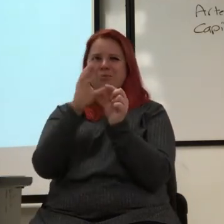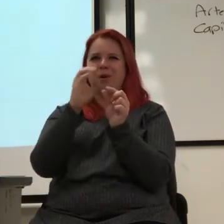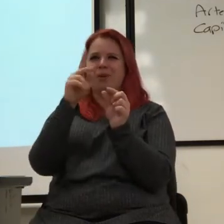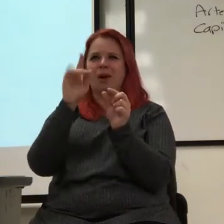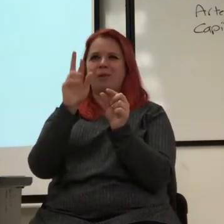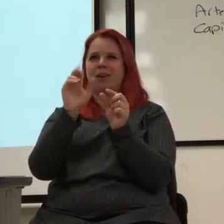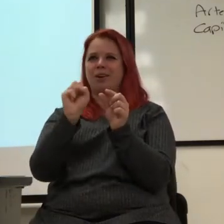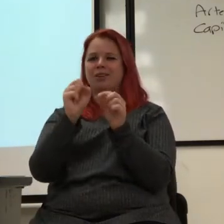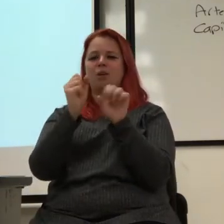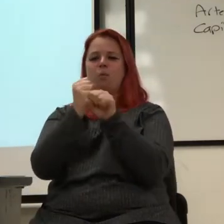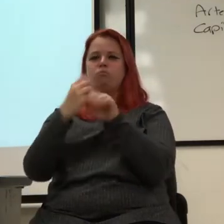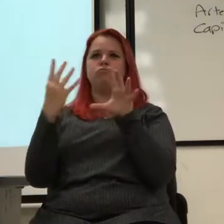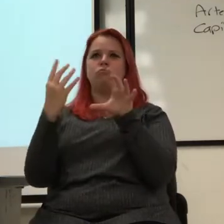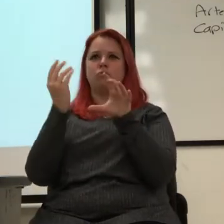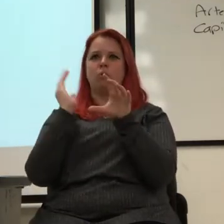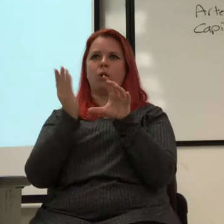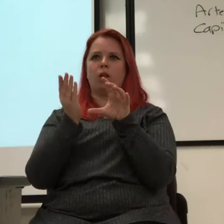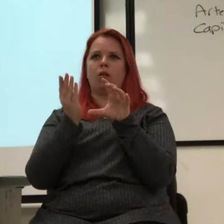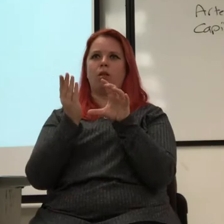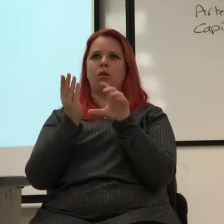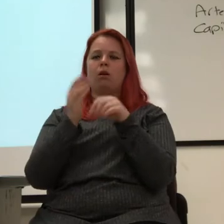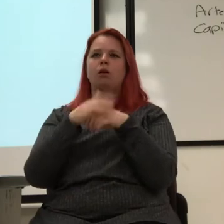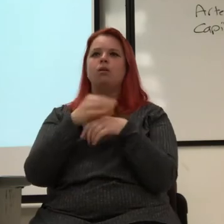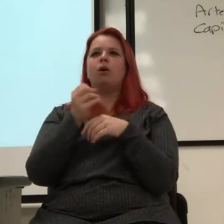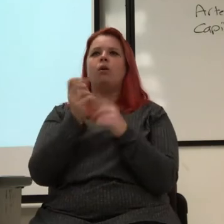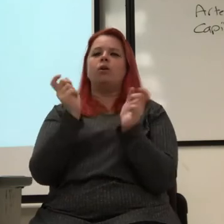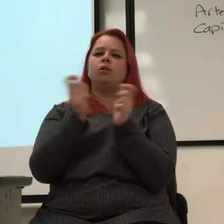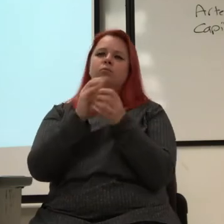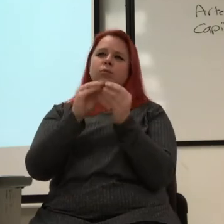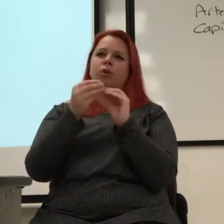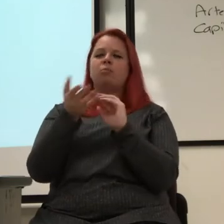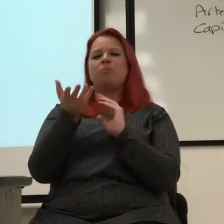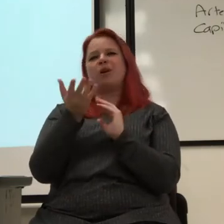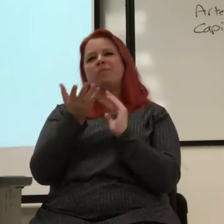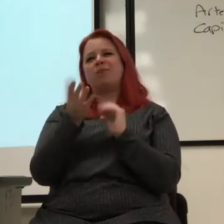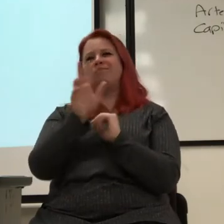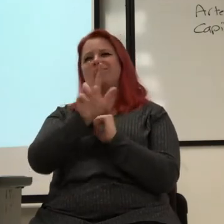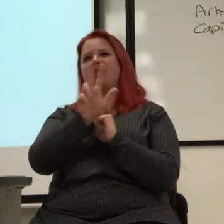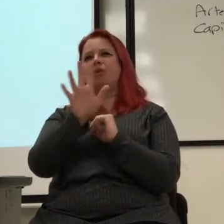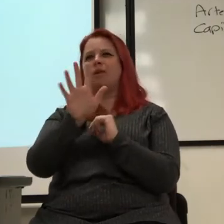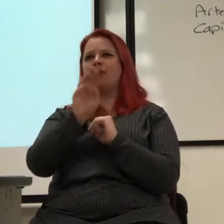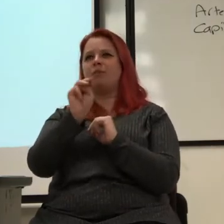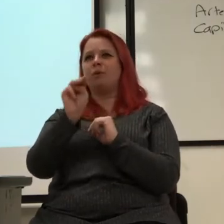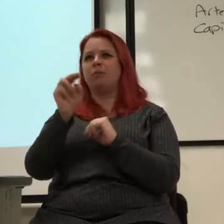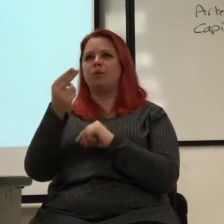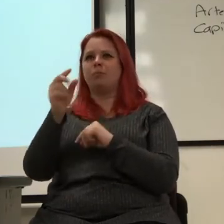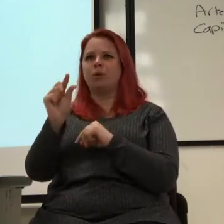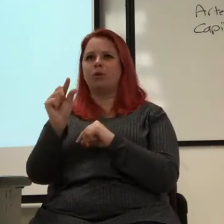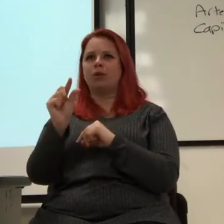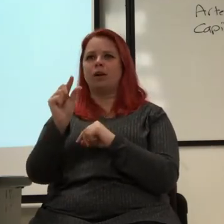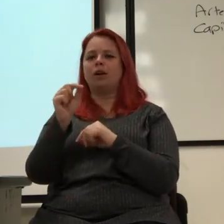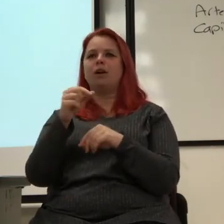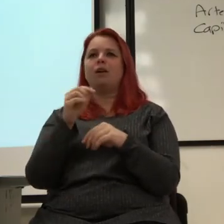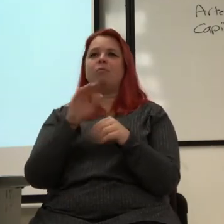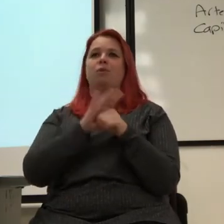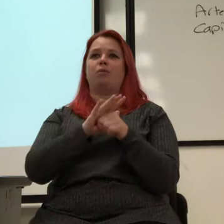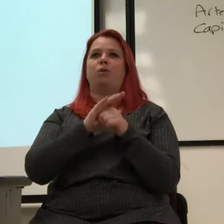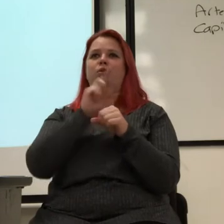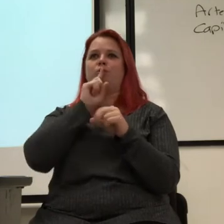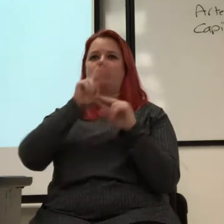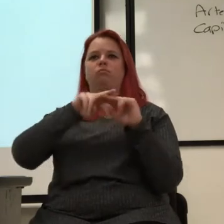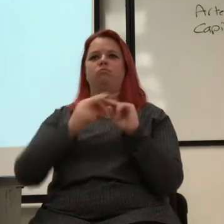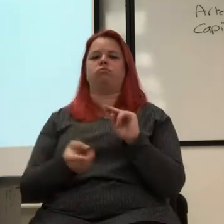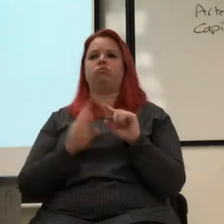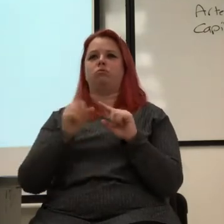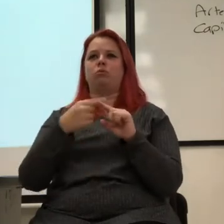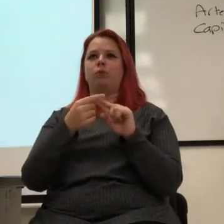like, you know, 35-ish milliliters of mercury. There's a huge pressure drop off as you go from arteries to capillaries to